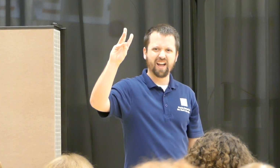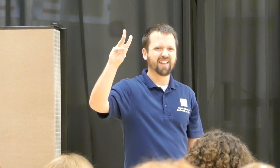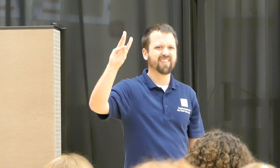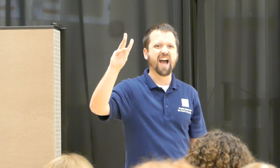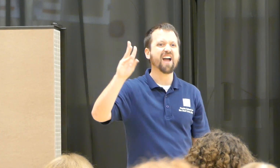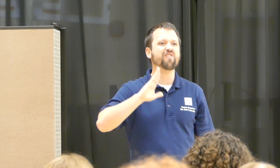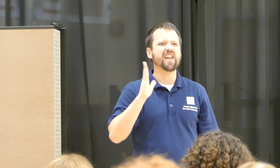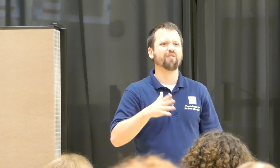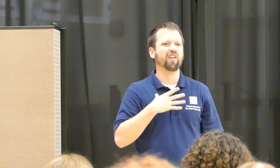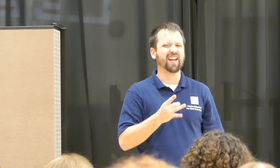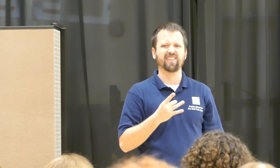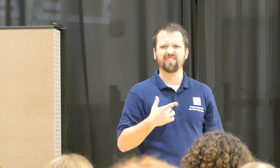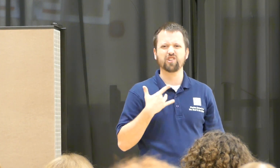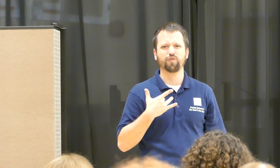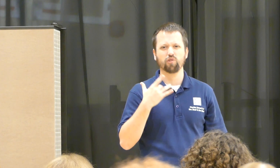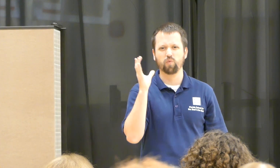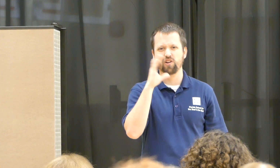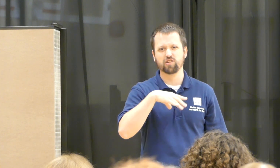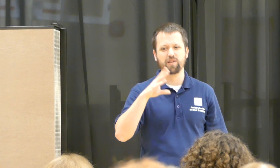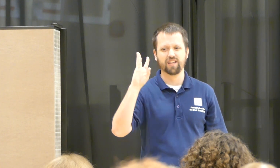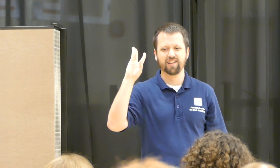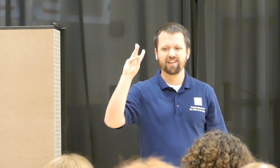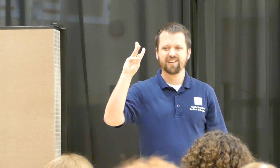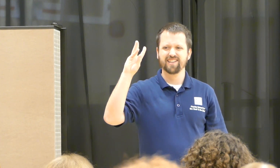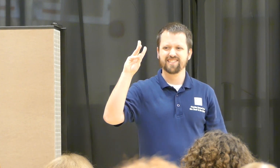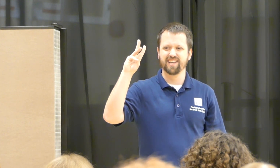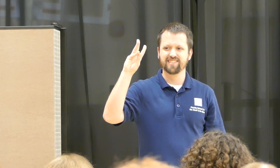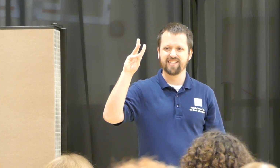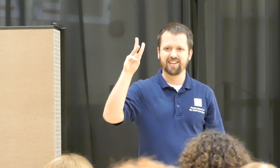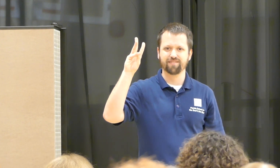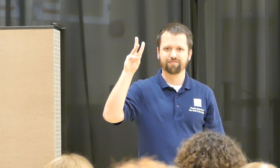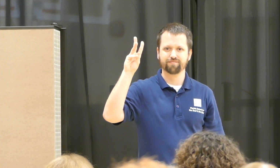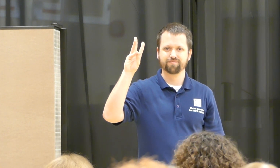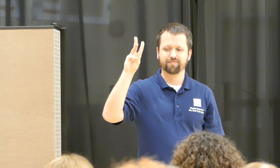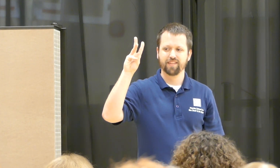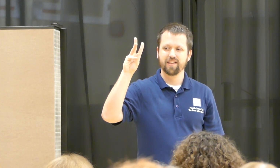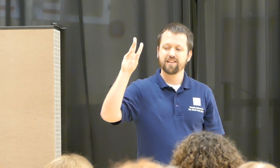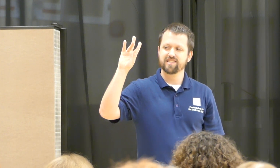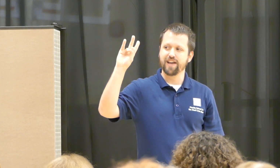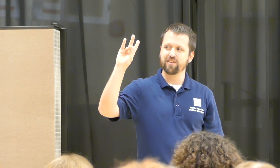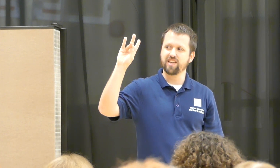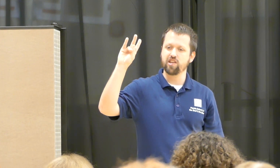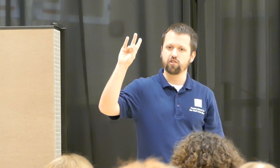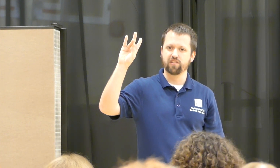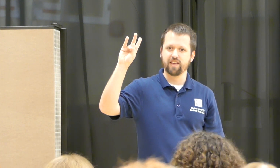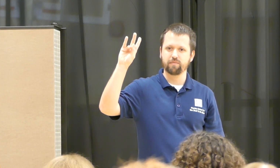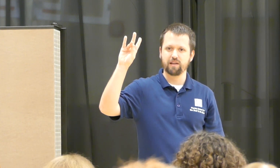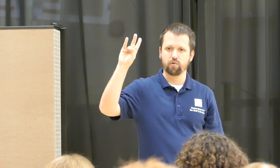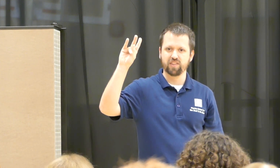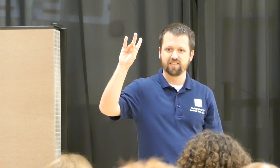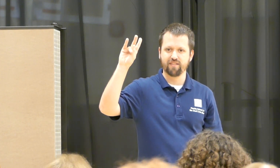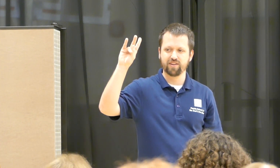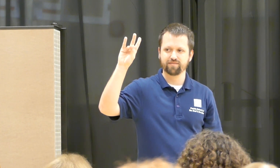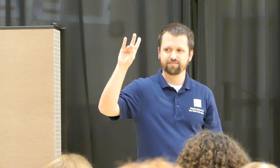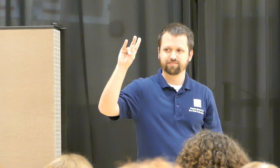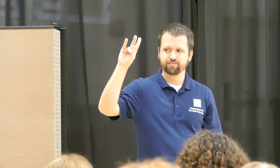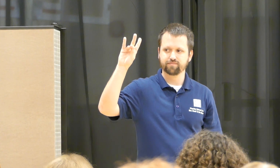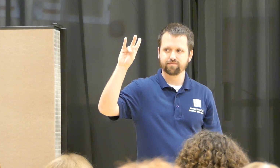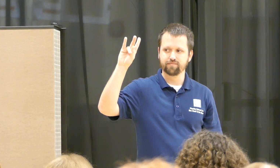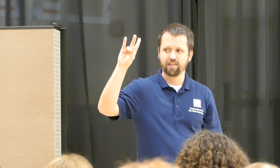See, I've never liked this. It just feels weird to me. 16. 17, you do the same thing with a 7.